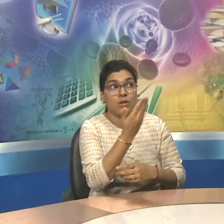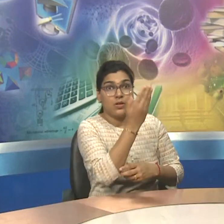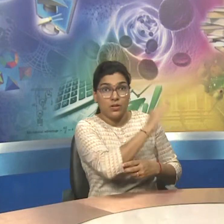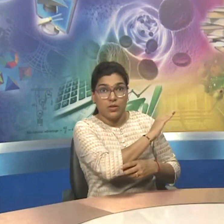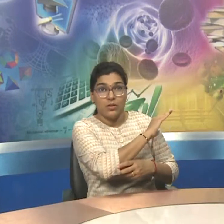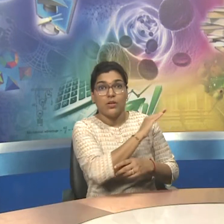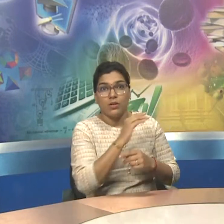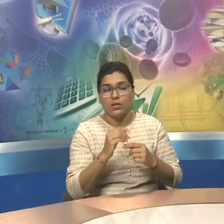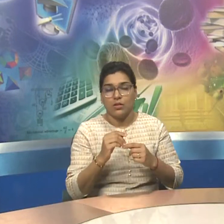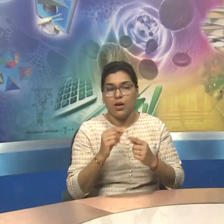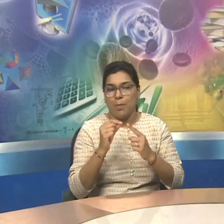political science